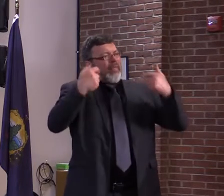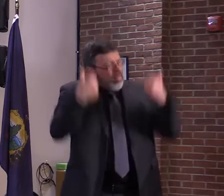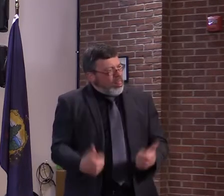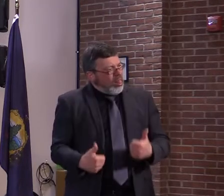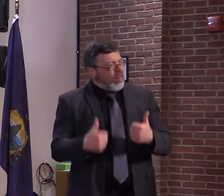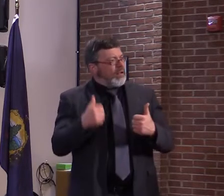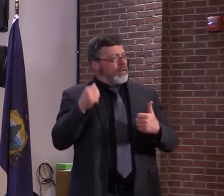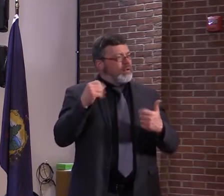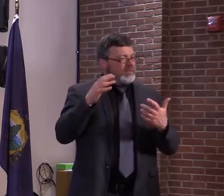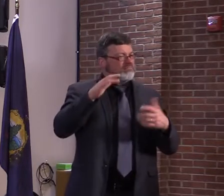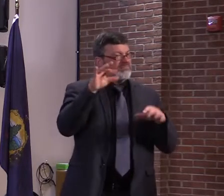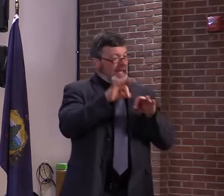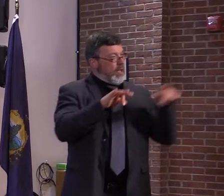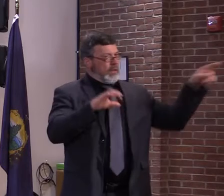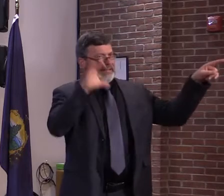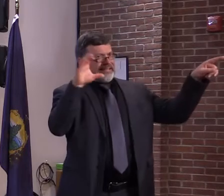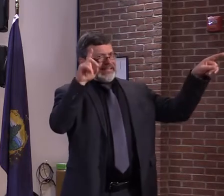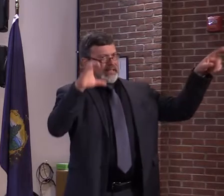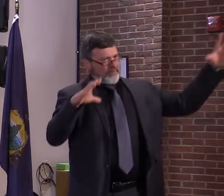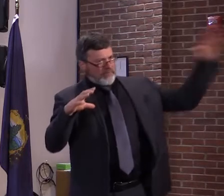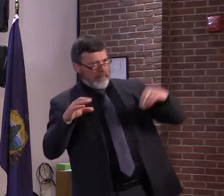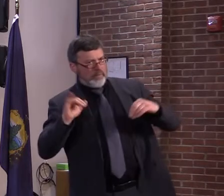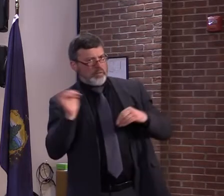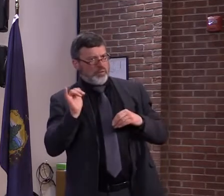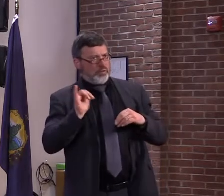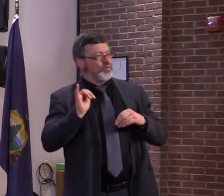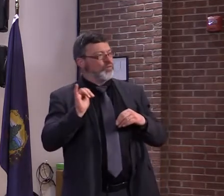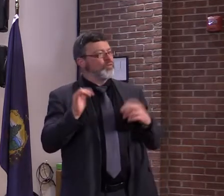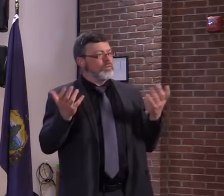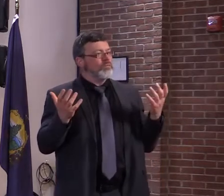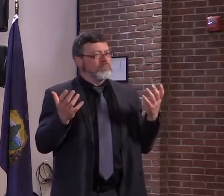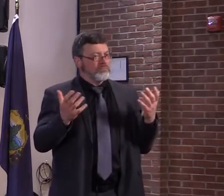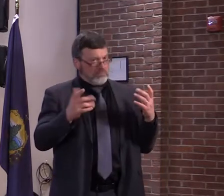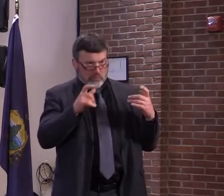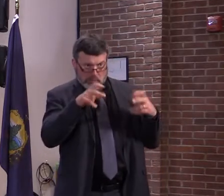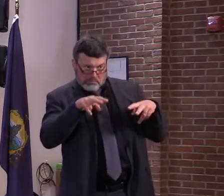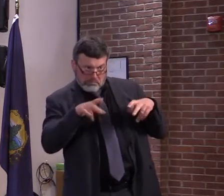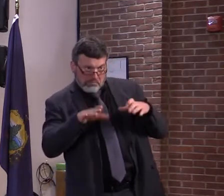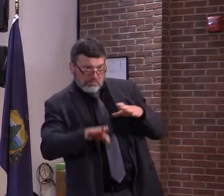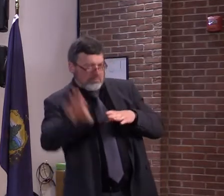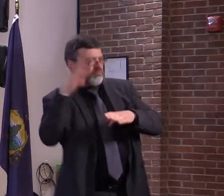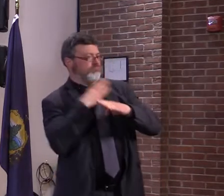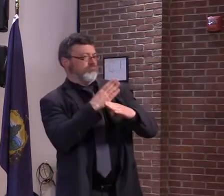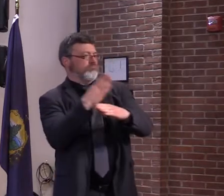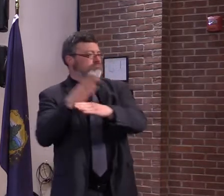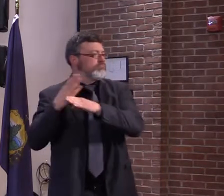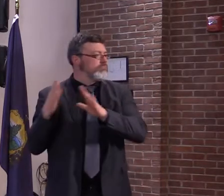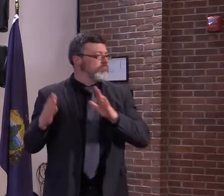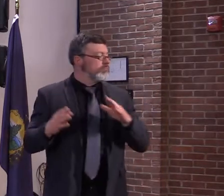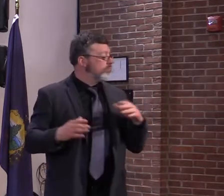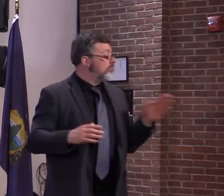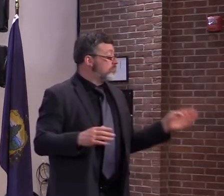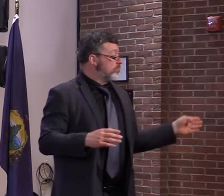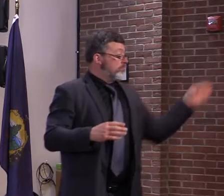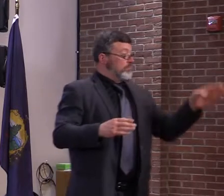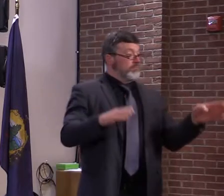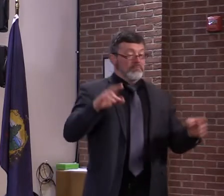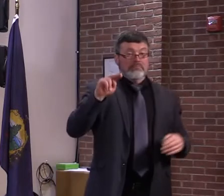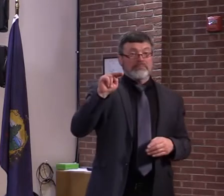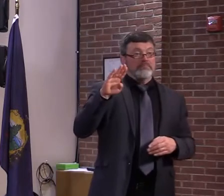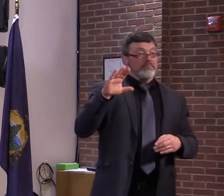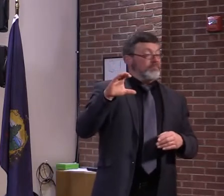off. So we will keep a very close eye on that. Dr. Levine, perhaps for you and Secretary French, if he's on the line, are there